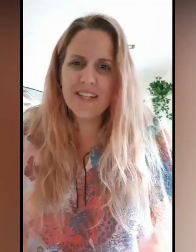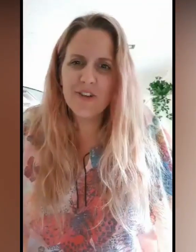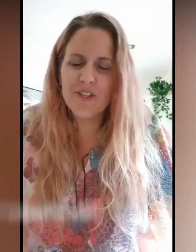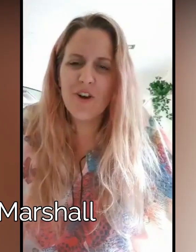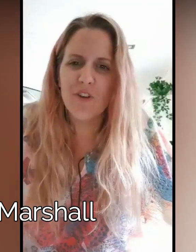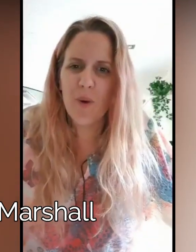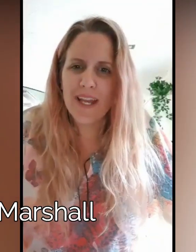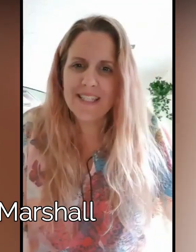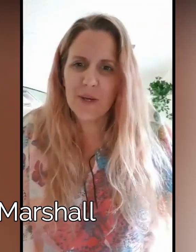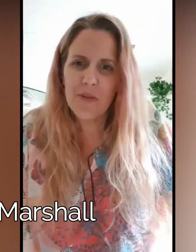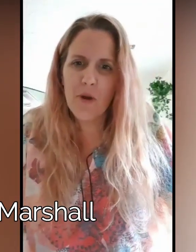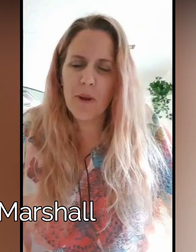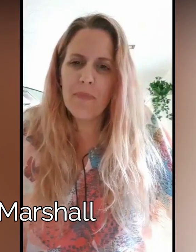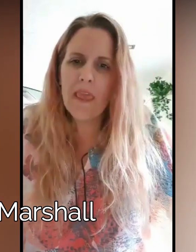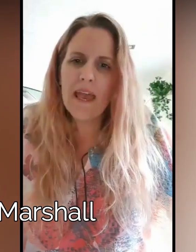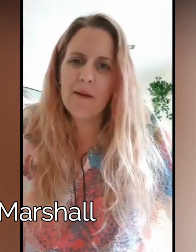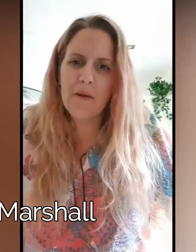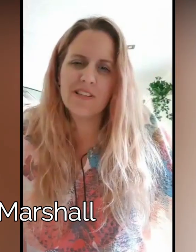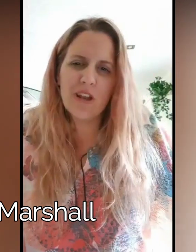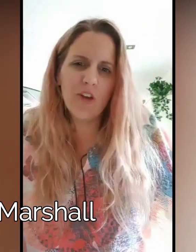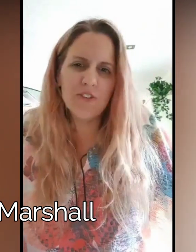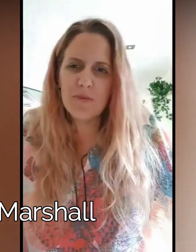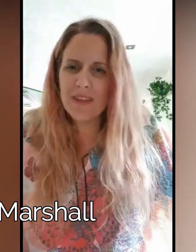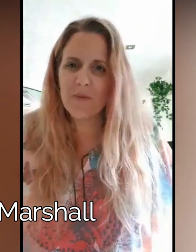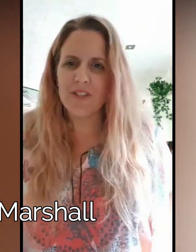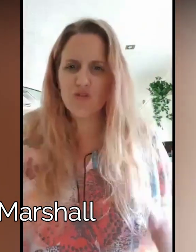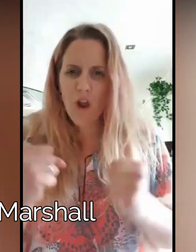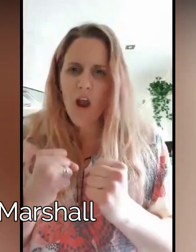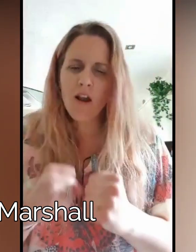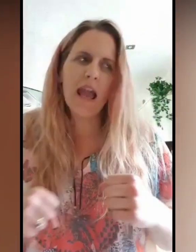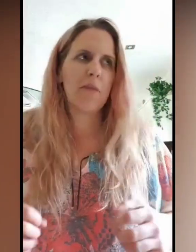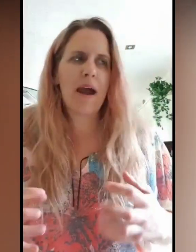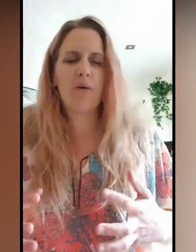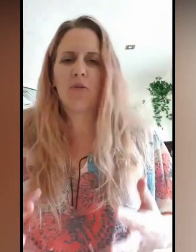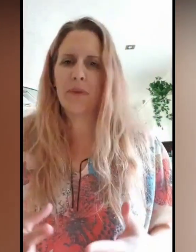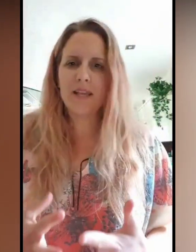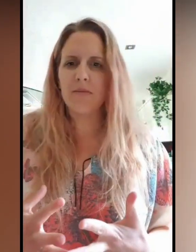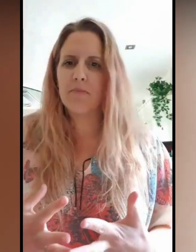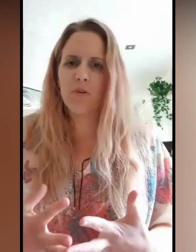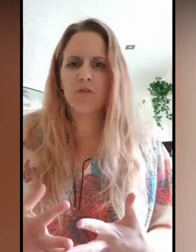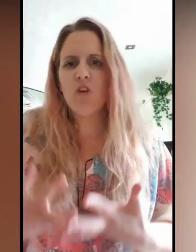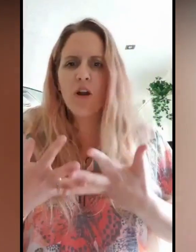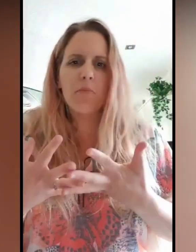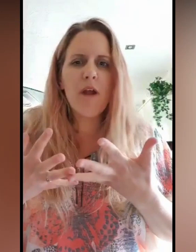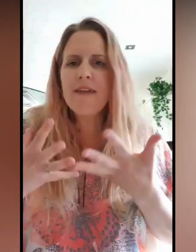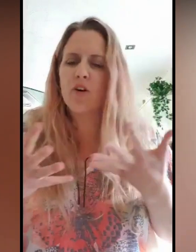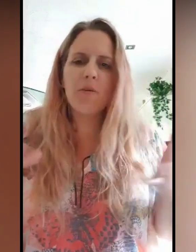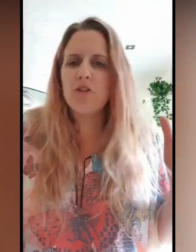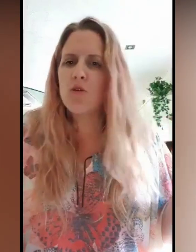and find another song for choir to do at the moment. I was trying to look for something that was strong and about being strong and brave and coming through all this